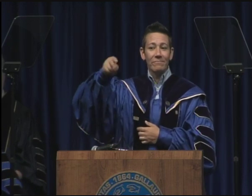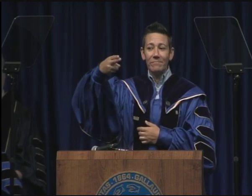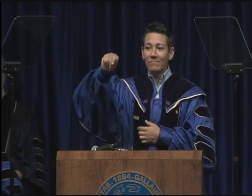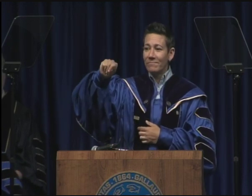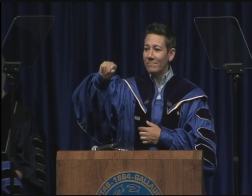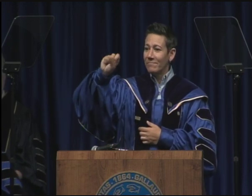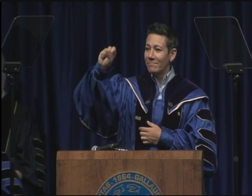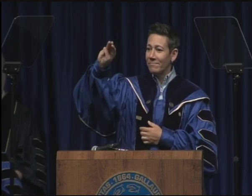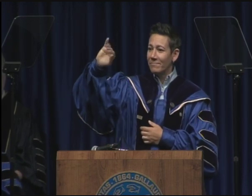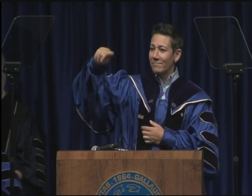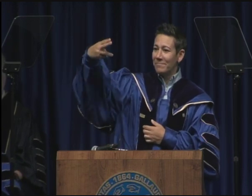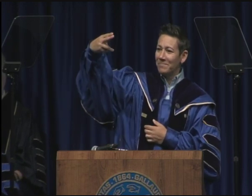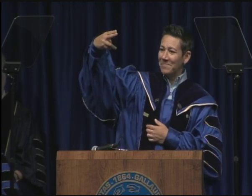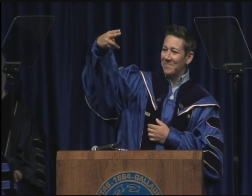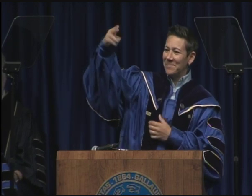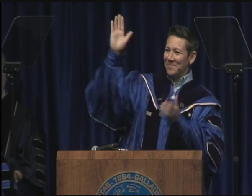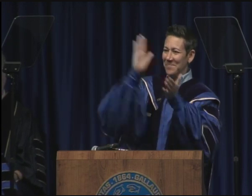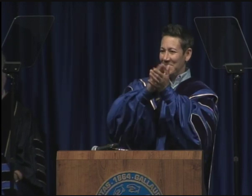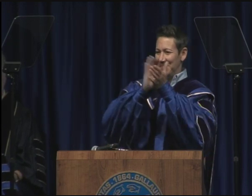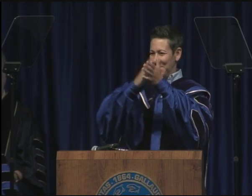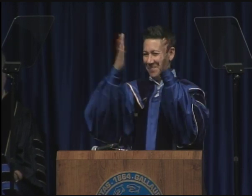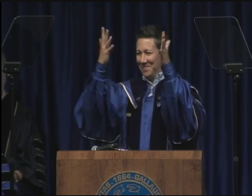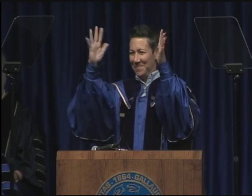Congratulations, Samantha Smith.